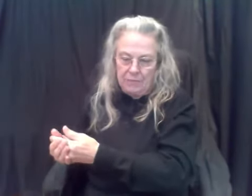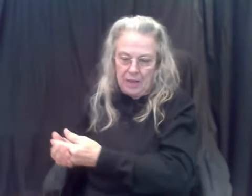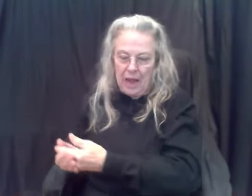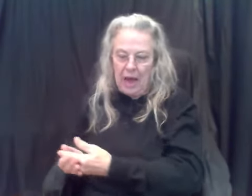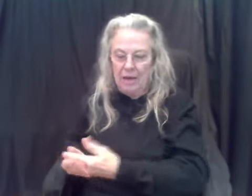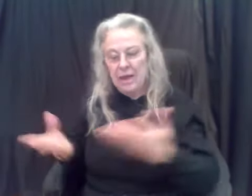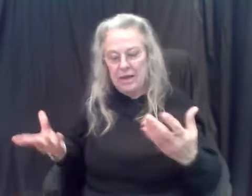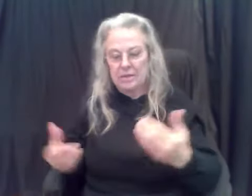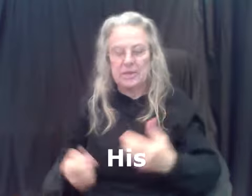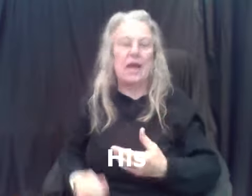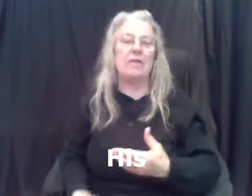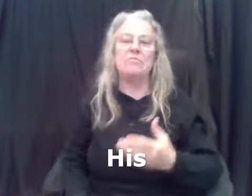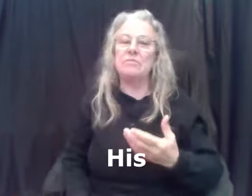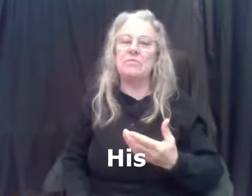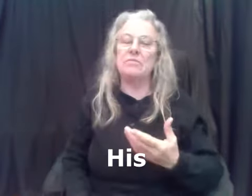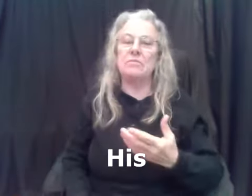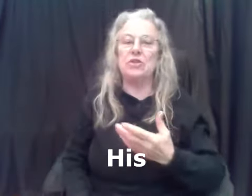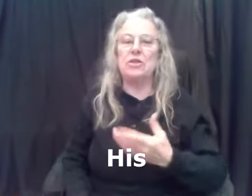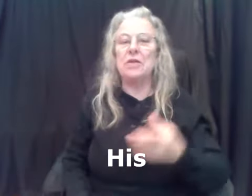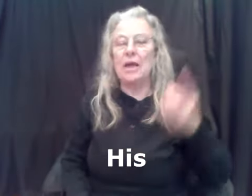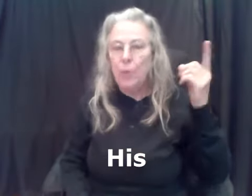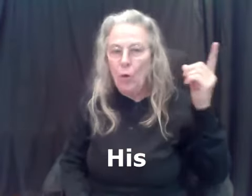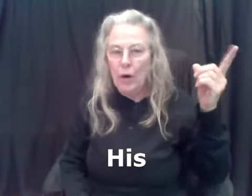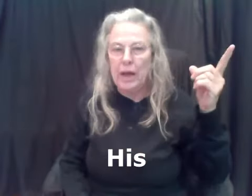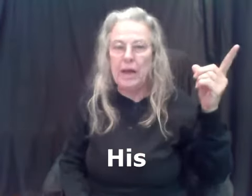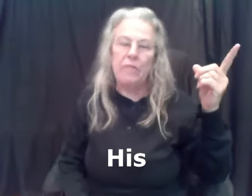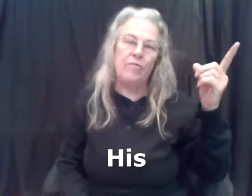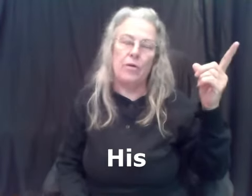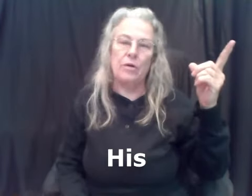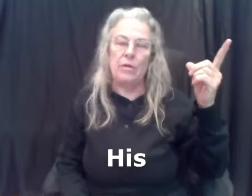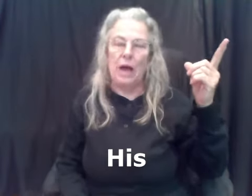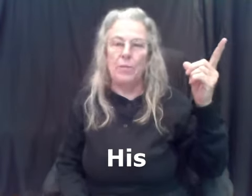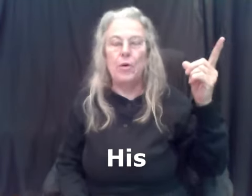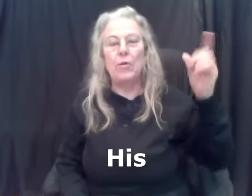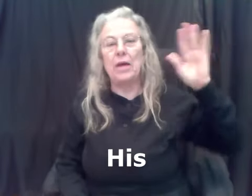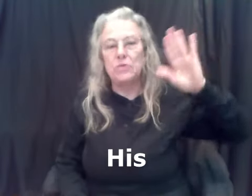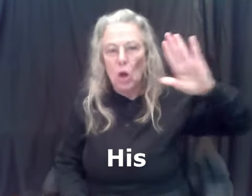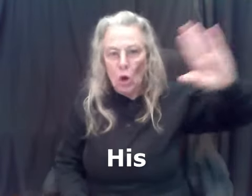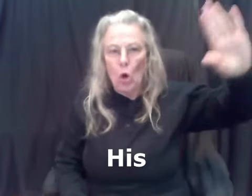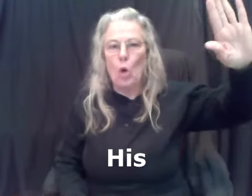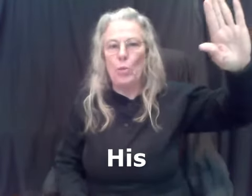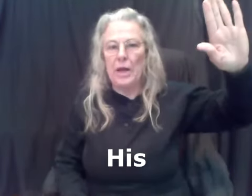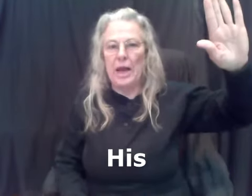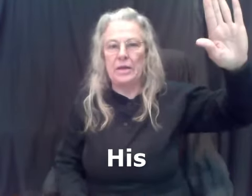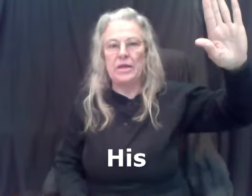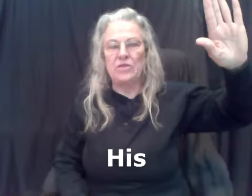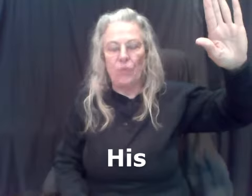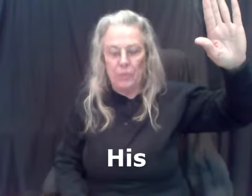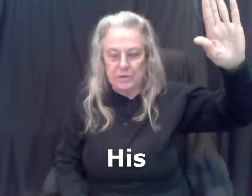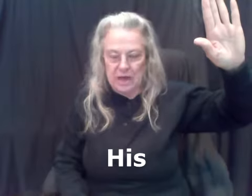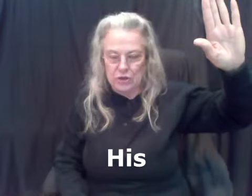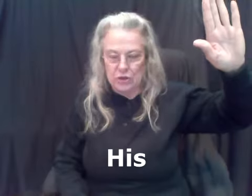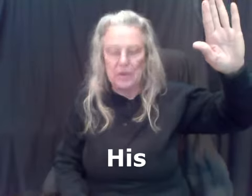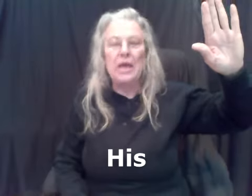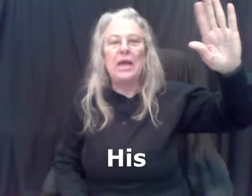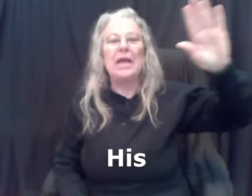his and just like pointing for pronouns open hand is for possession it is